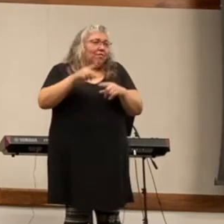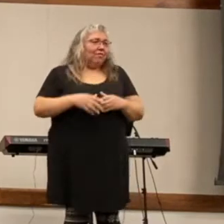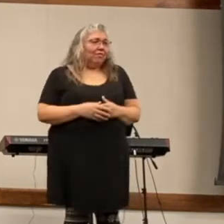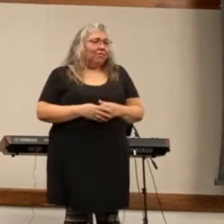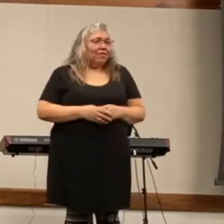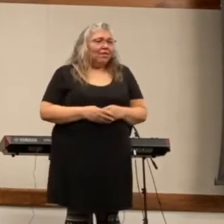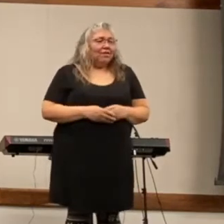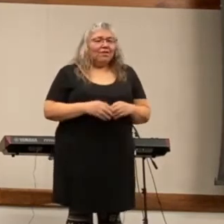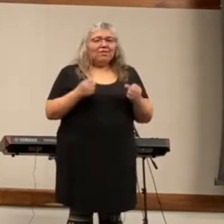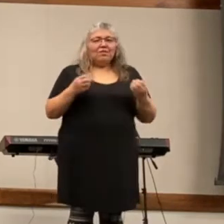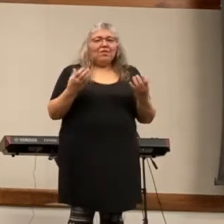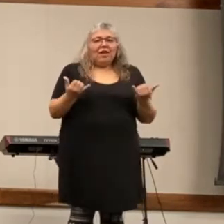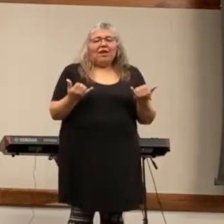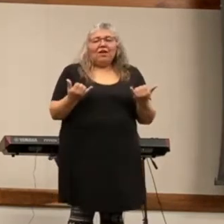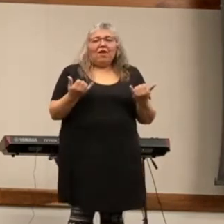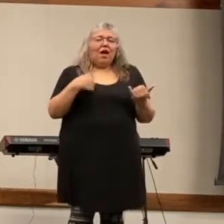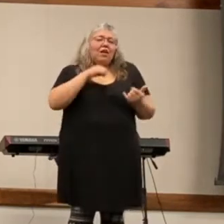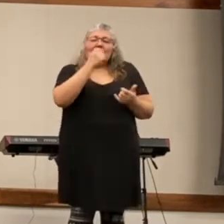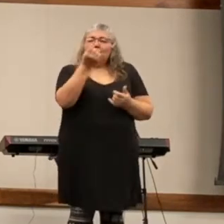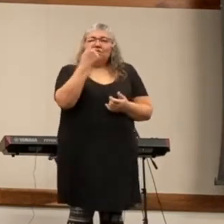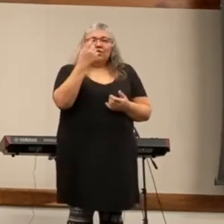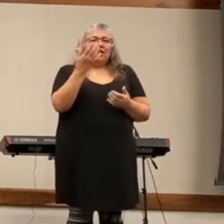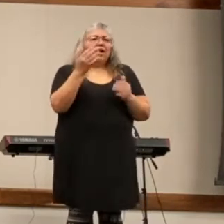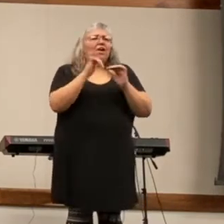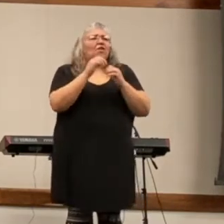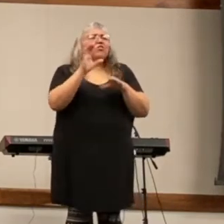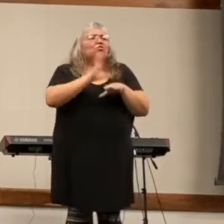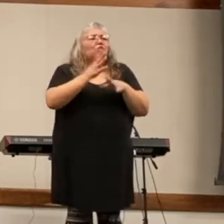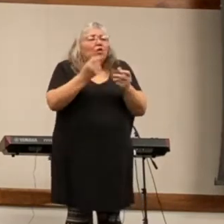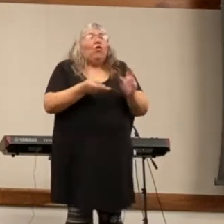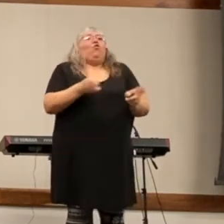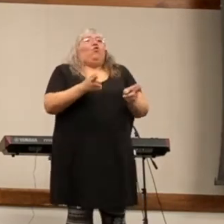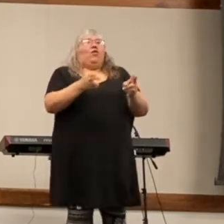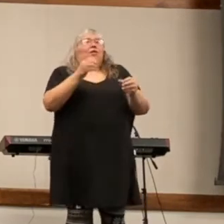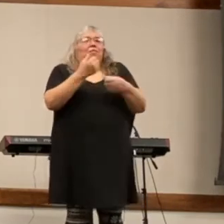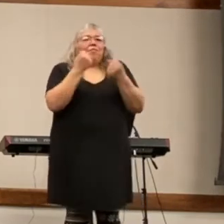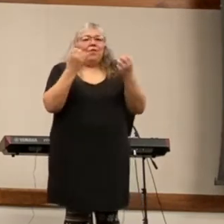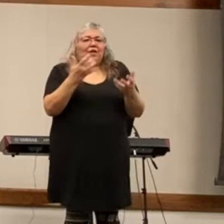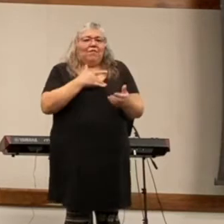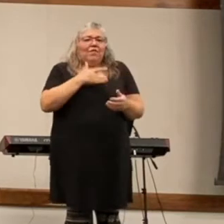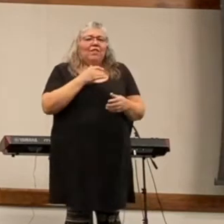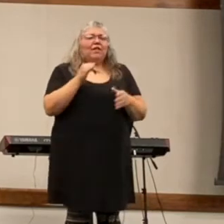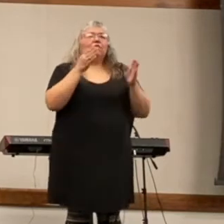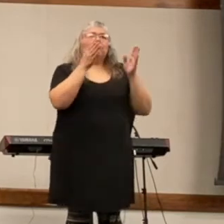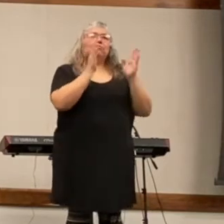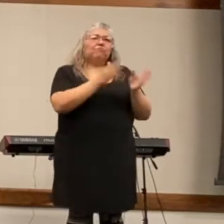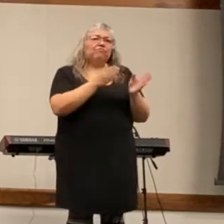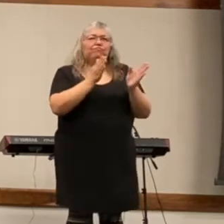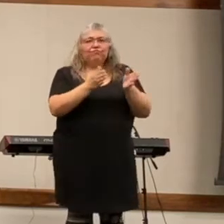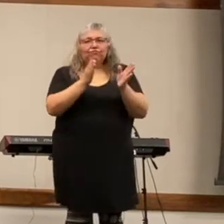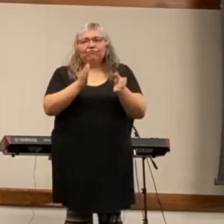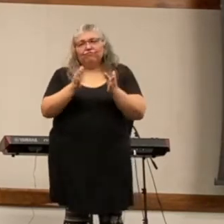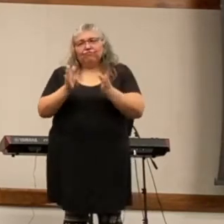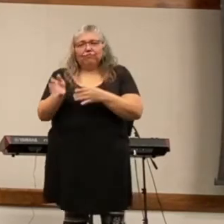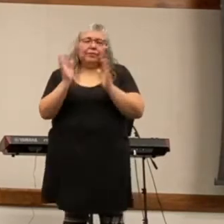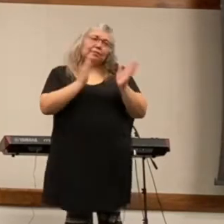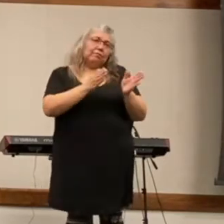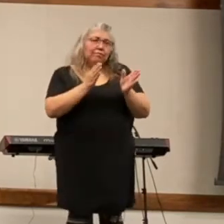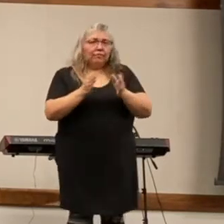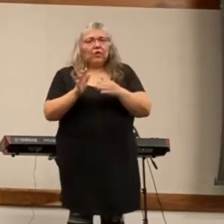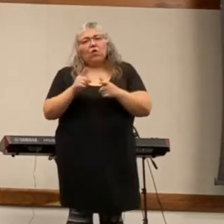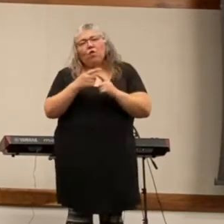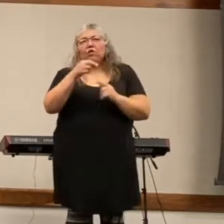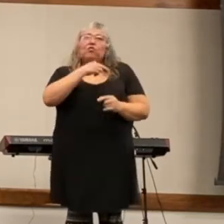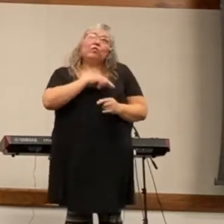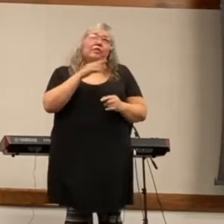You see, I don't understand how a church wants to hurry it up and make it feel like it's a ritual or make it feel like it's a religious